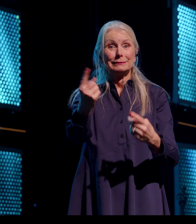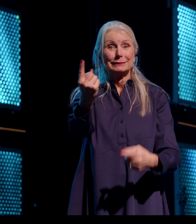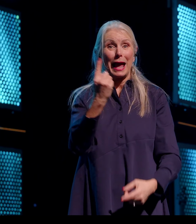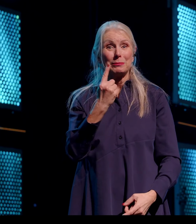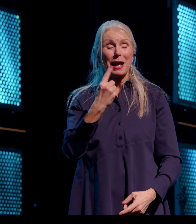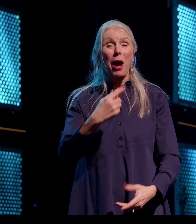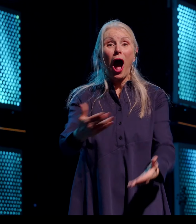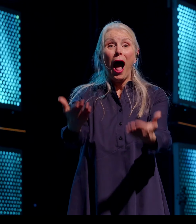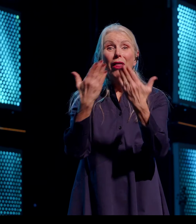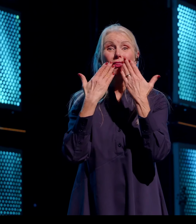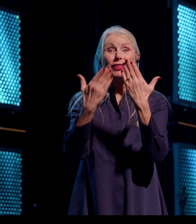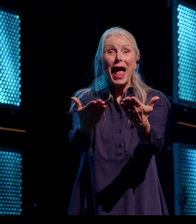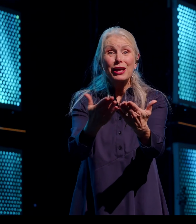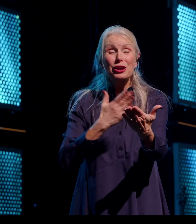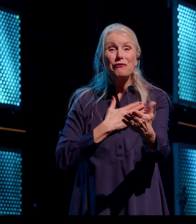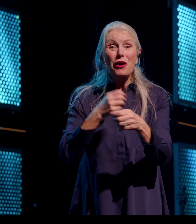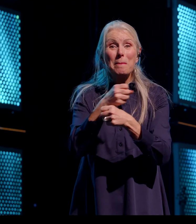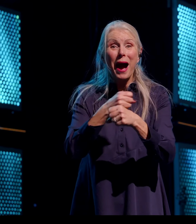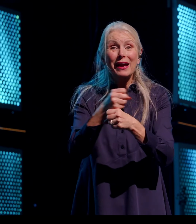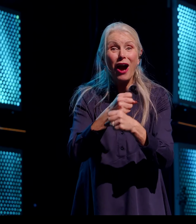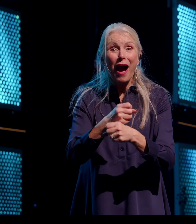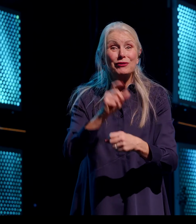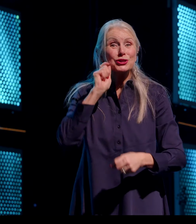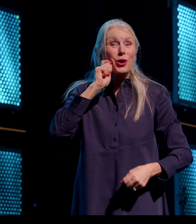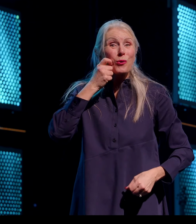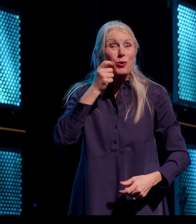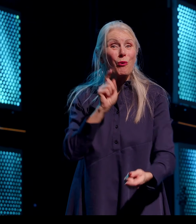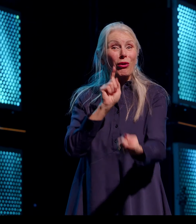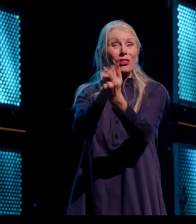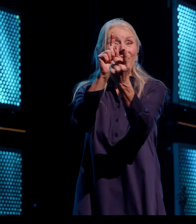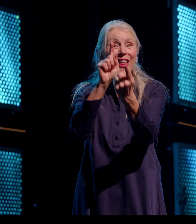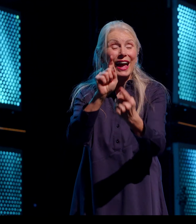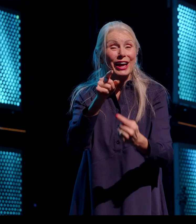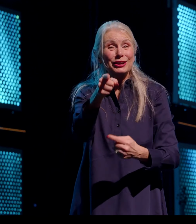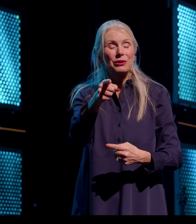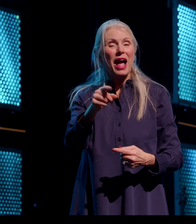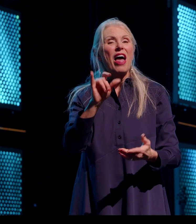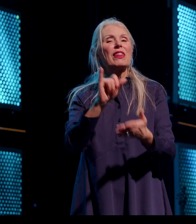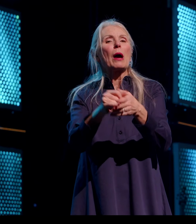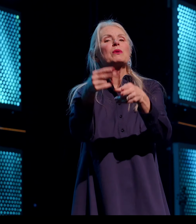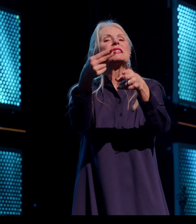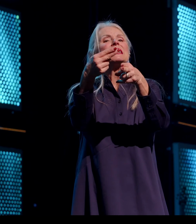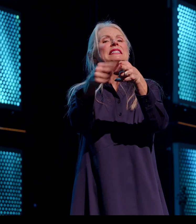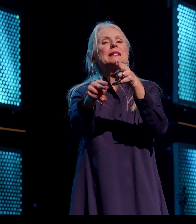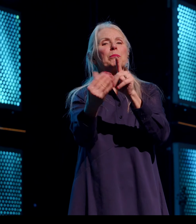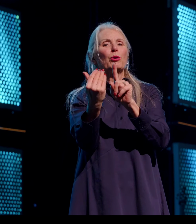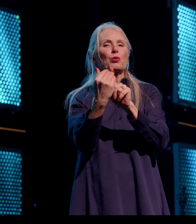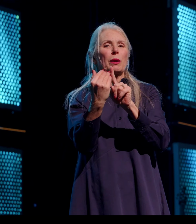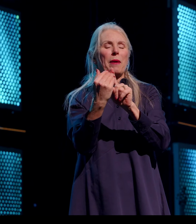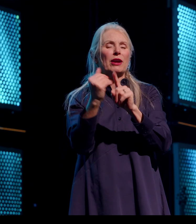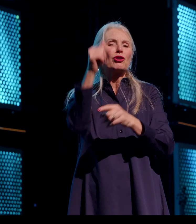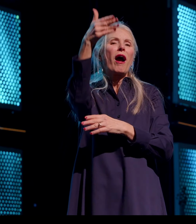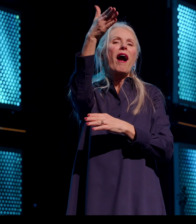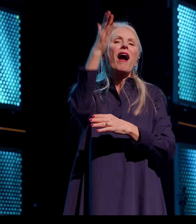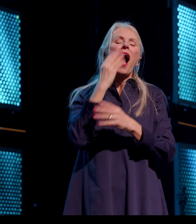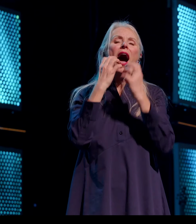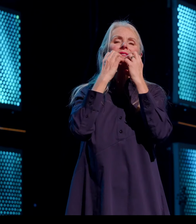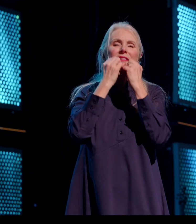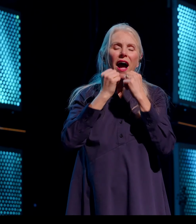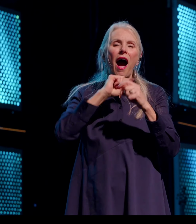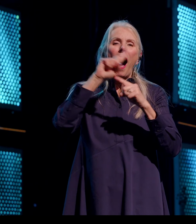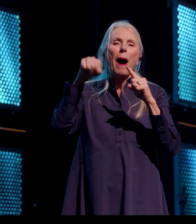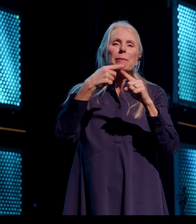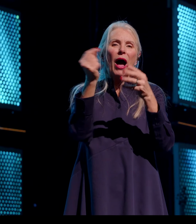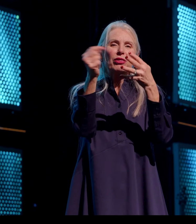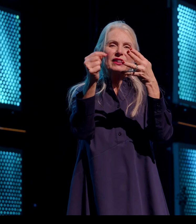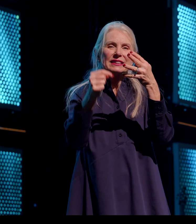for that coffee. That was so cool. We bumped into you. It was just a simple reminder that God's involved in the details. You can